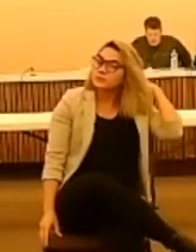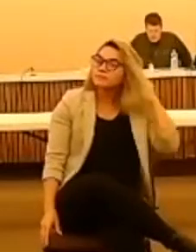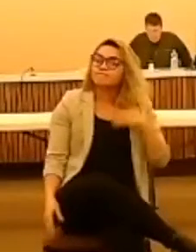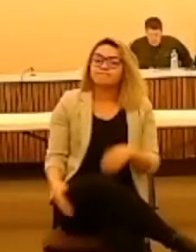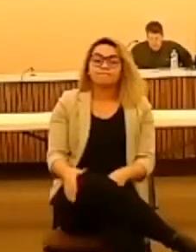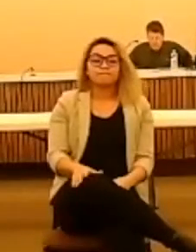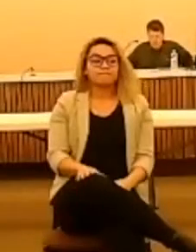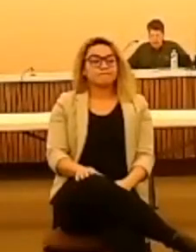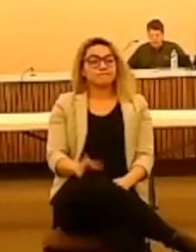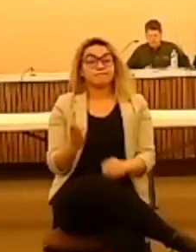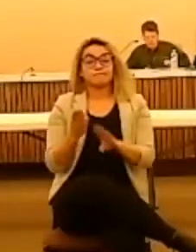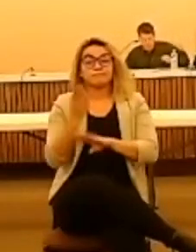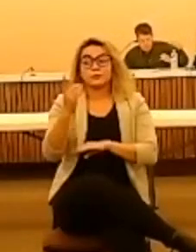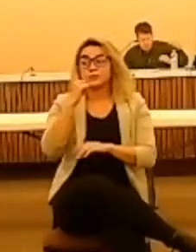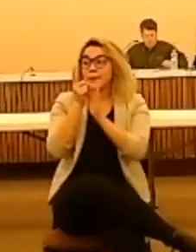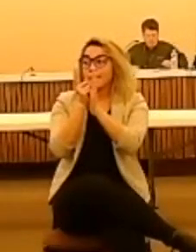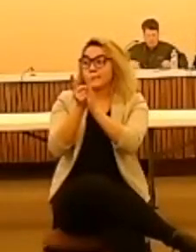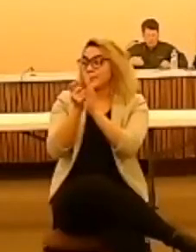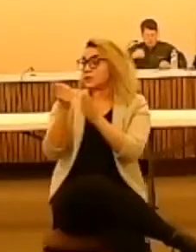Can I get a motion for the minutes?